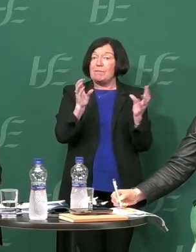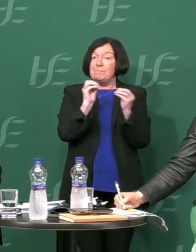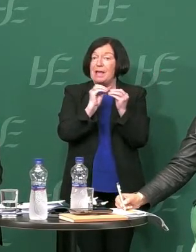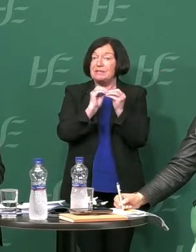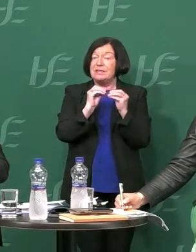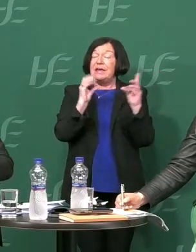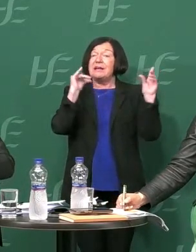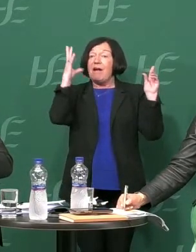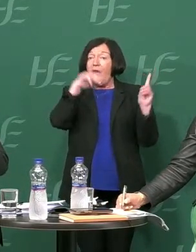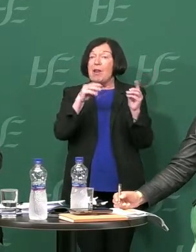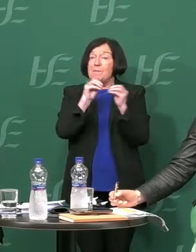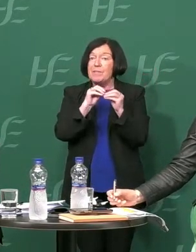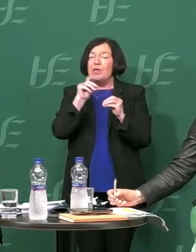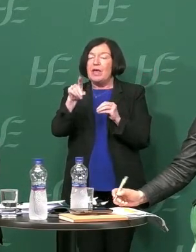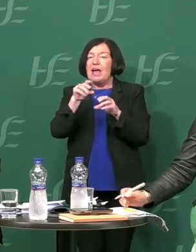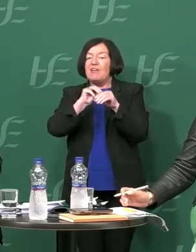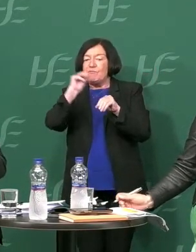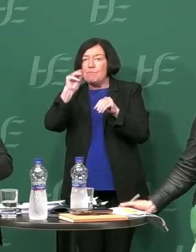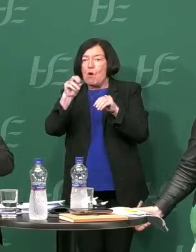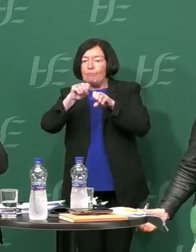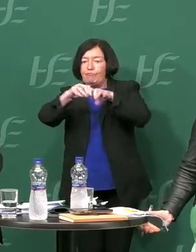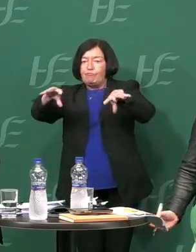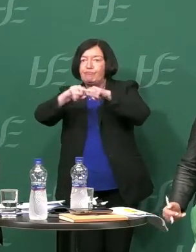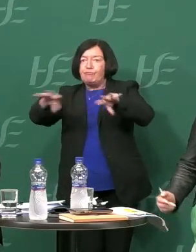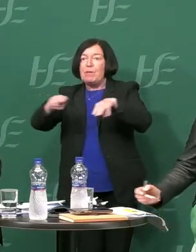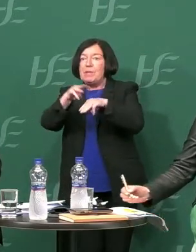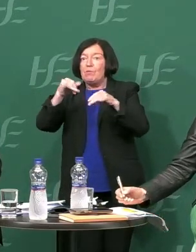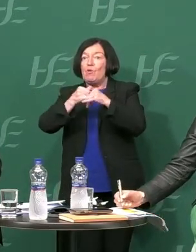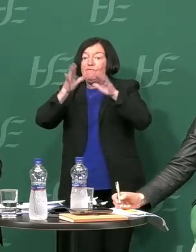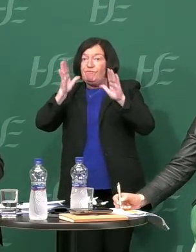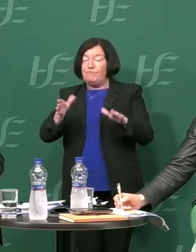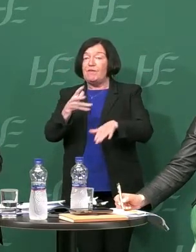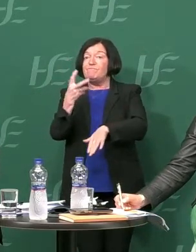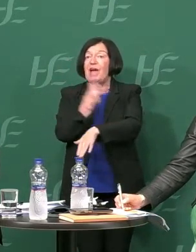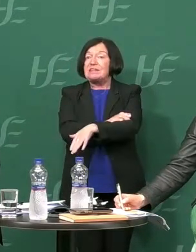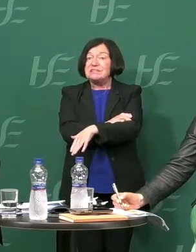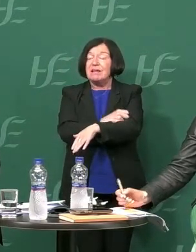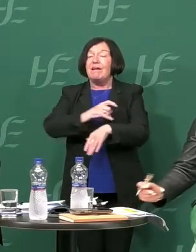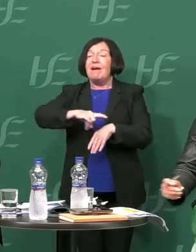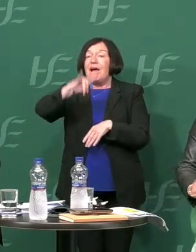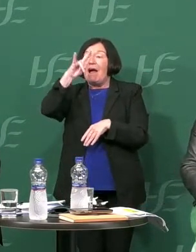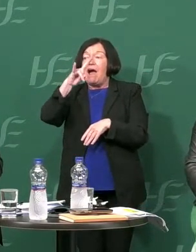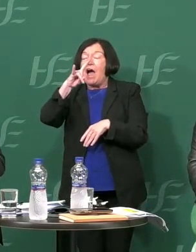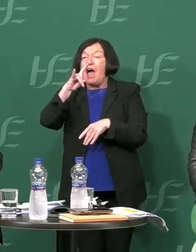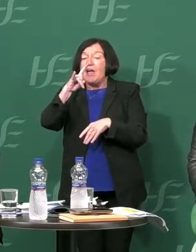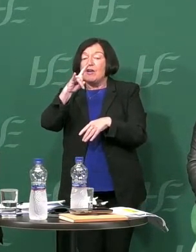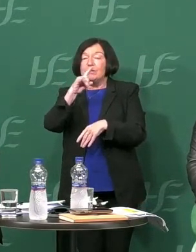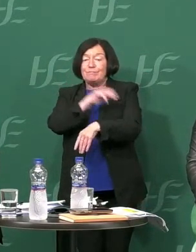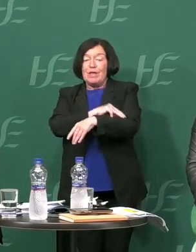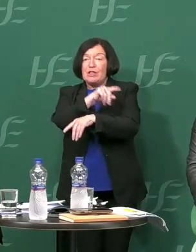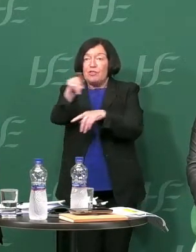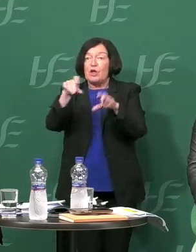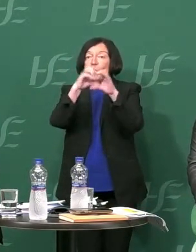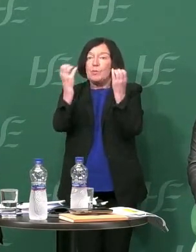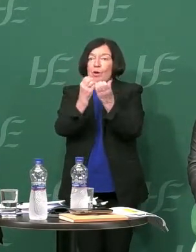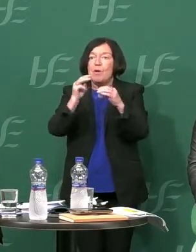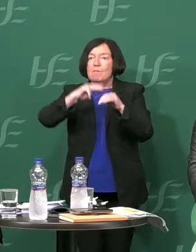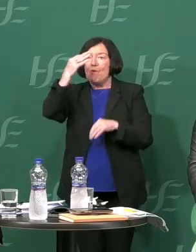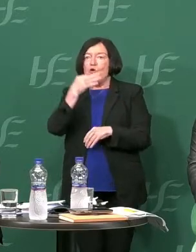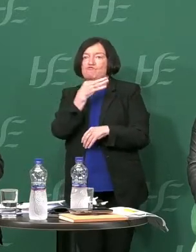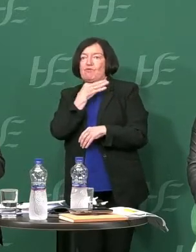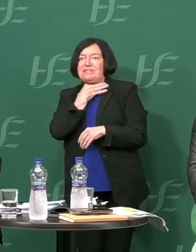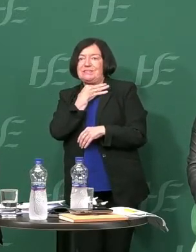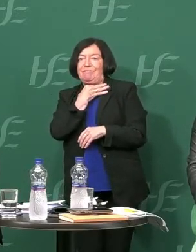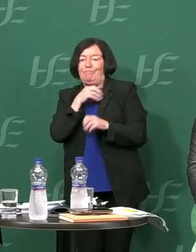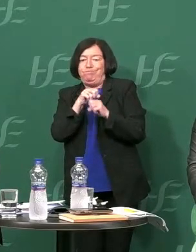Colin been talking about, where you get more breakthrough cases into people who have been vaccinated. So higher prominence in the community, and more chance of risk of breakthrough